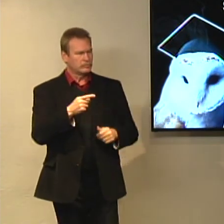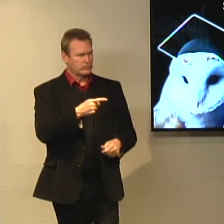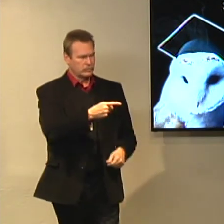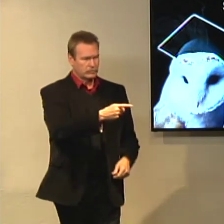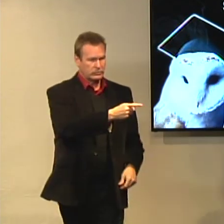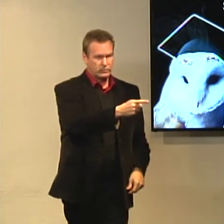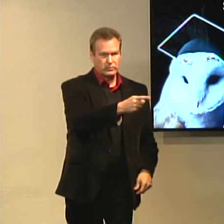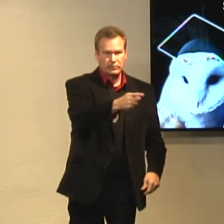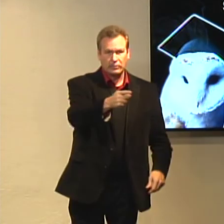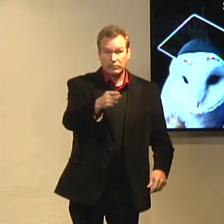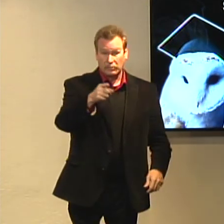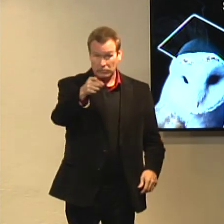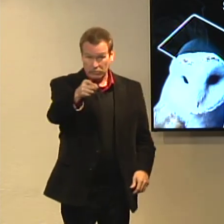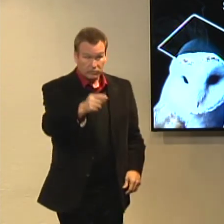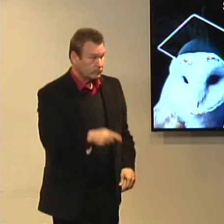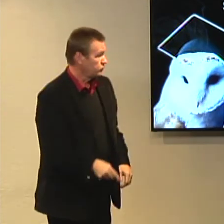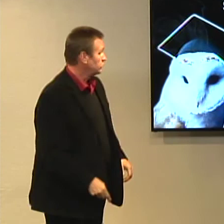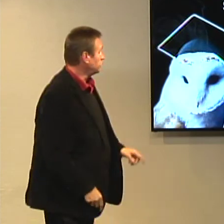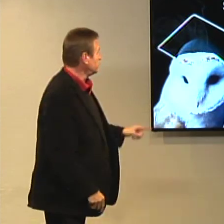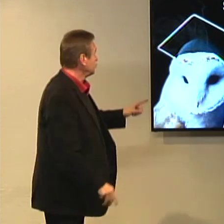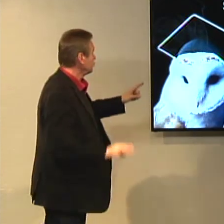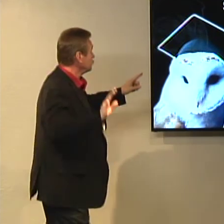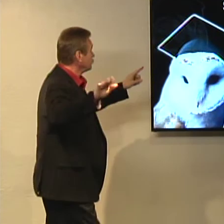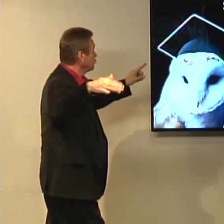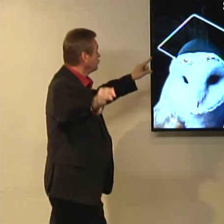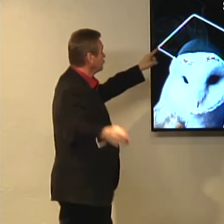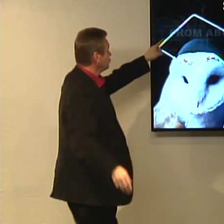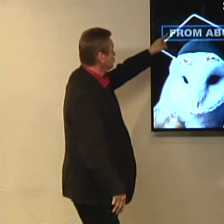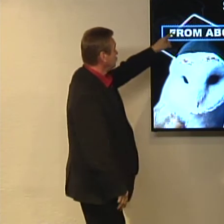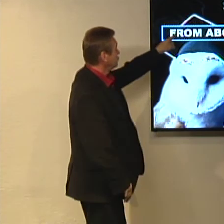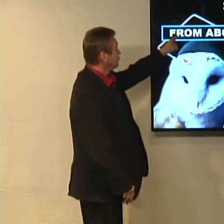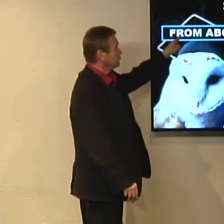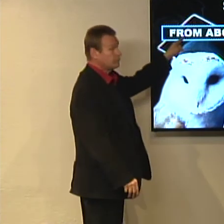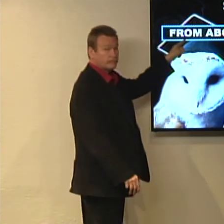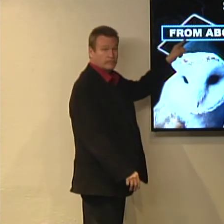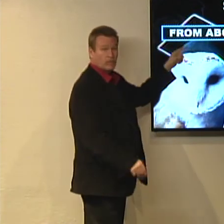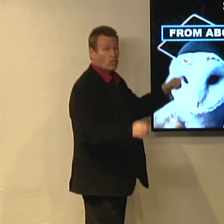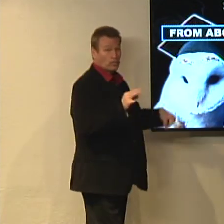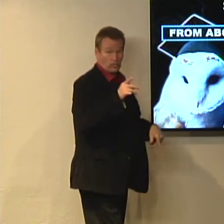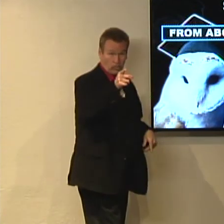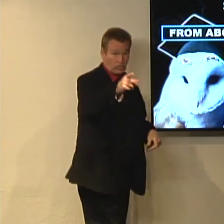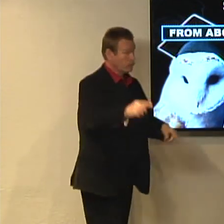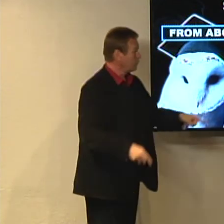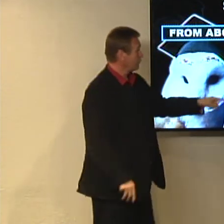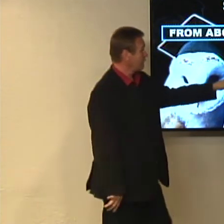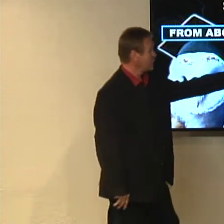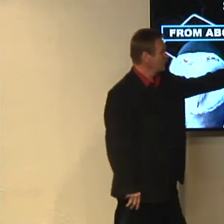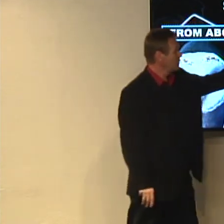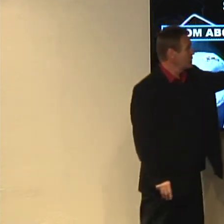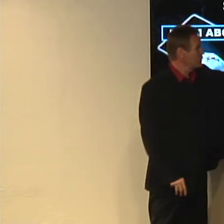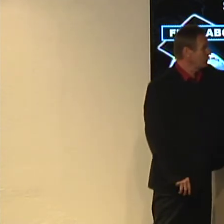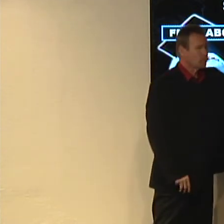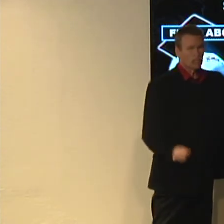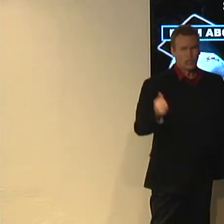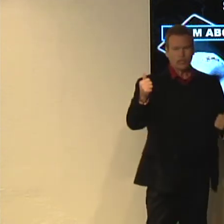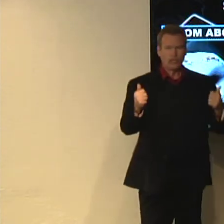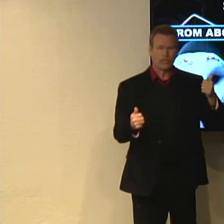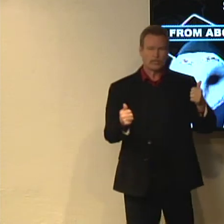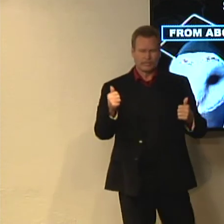So I want each and every one of you here to consider, how about you? Do you have the kind of wisdom that's from above or the kind of wisdom